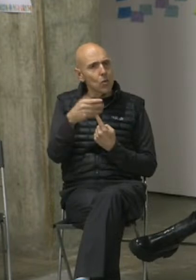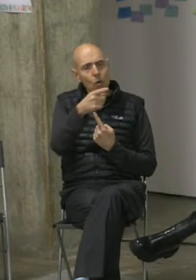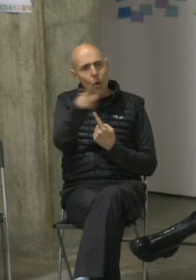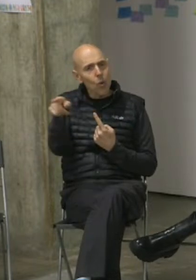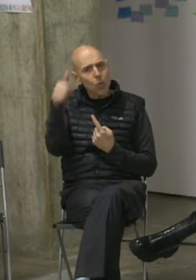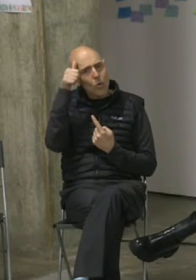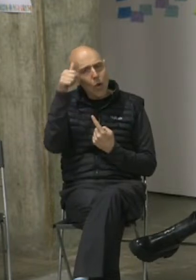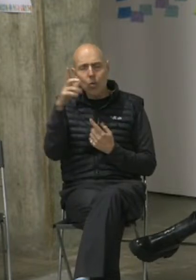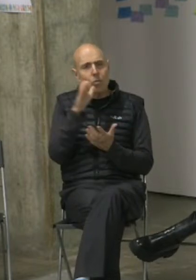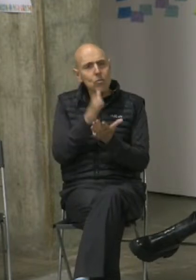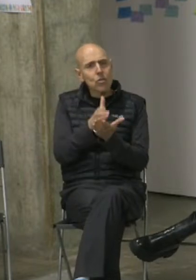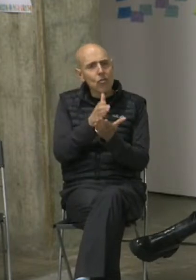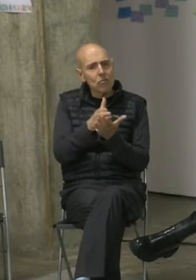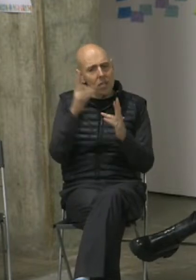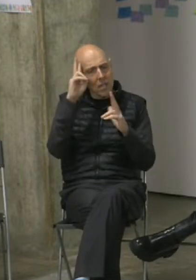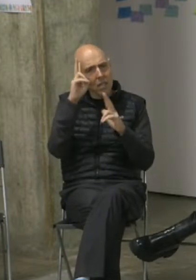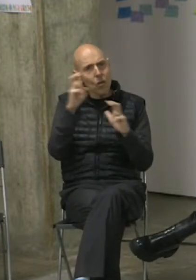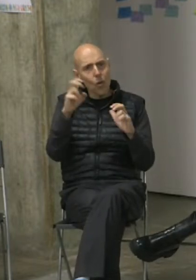charity Inquest.